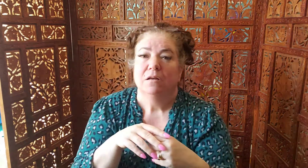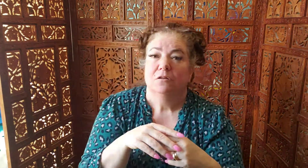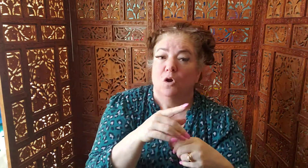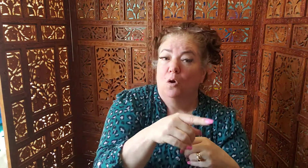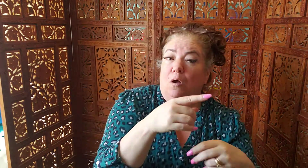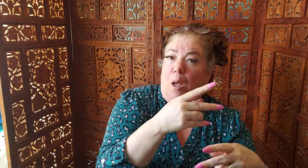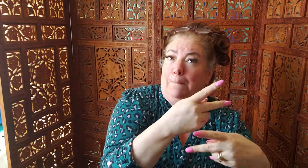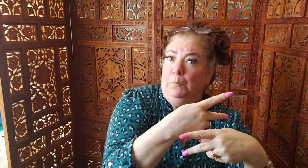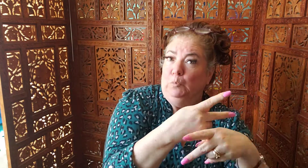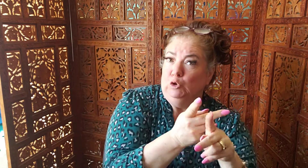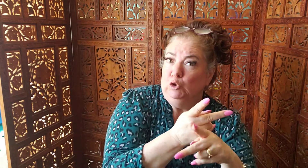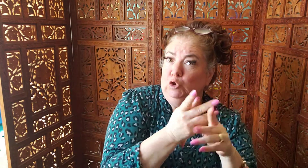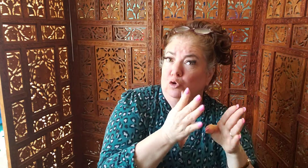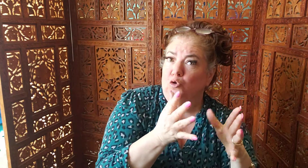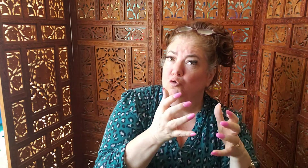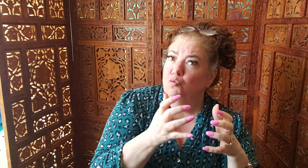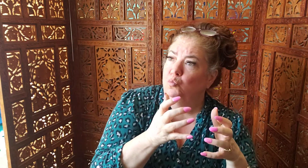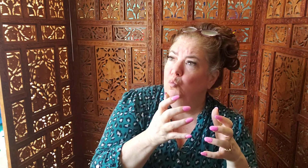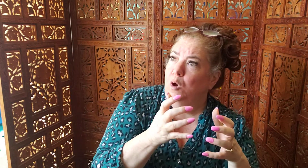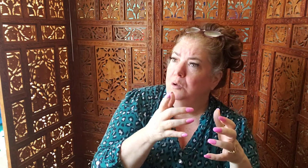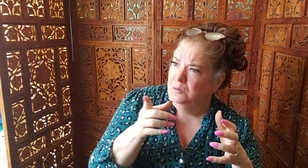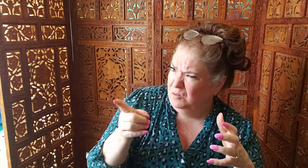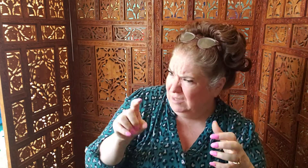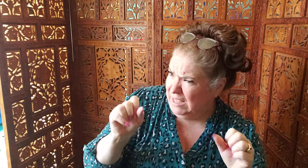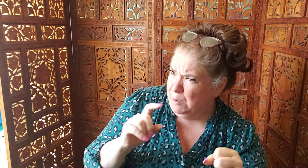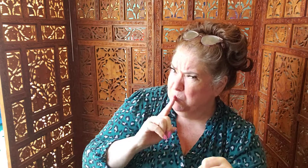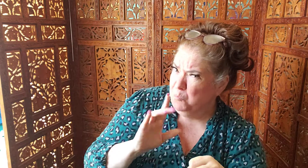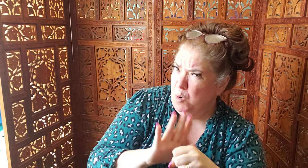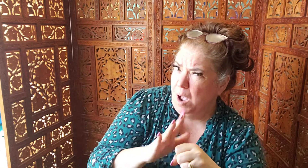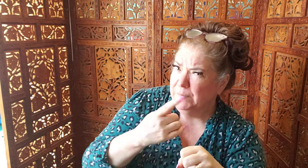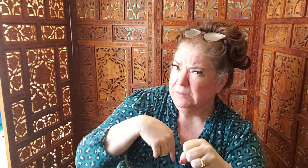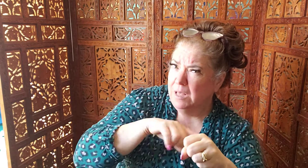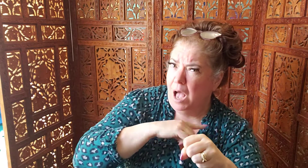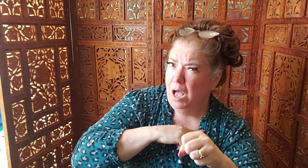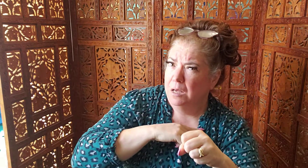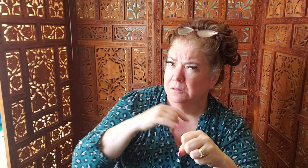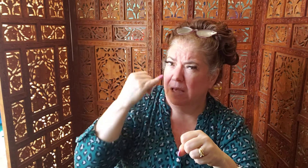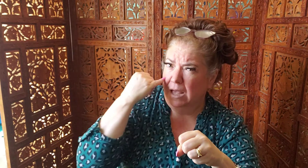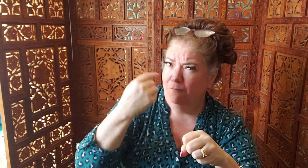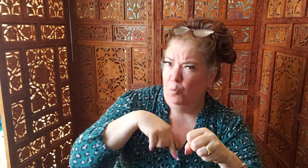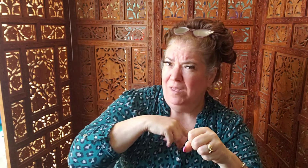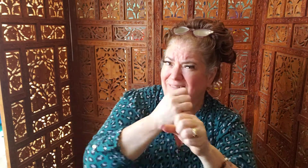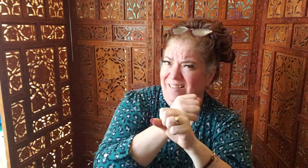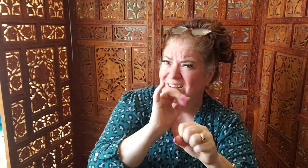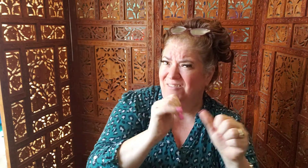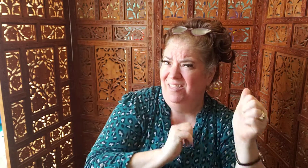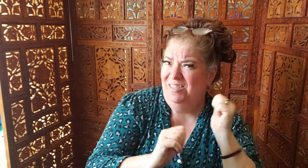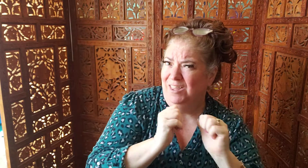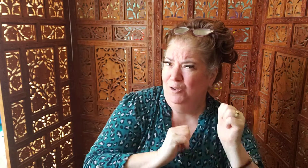group, all of them, were concerned about the adjacent nightlife, and Giuliani said, they'll be gone.